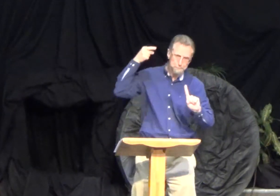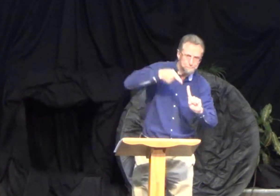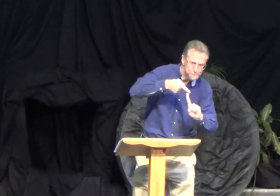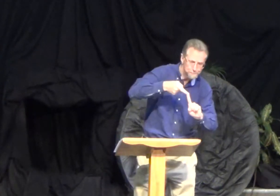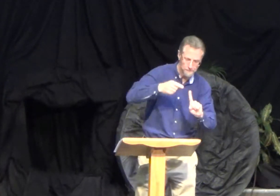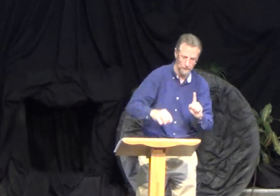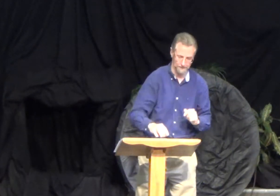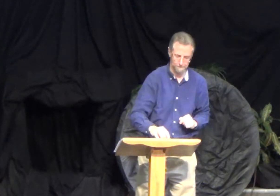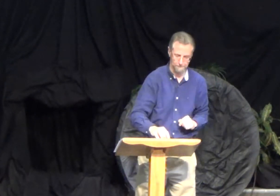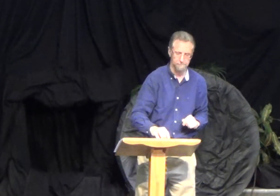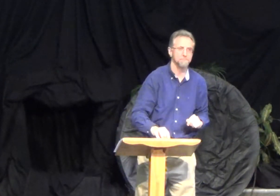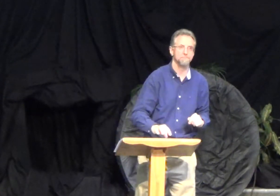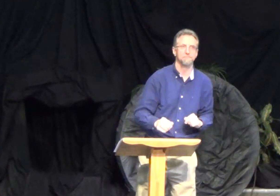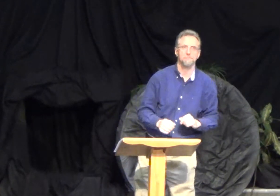Now, what's the point?